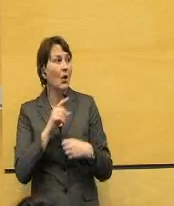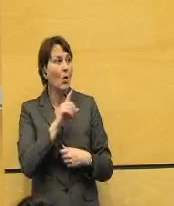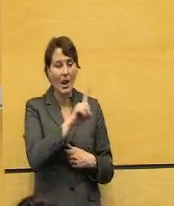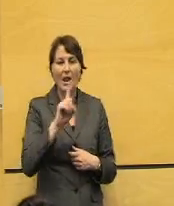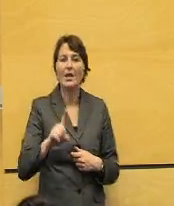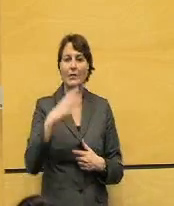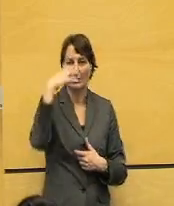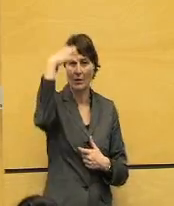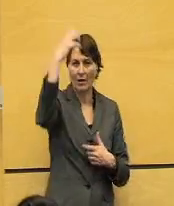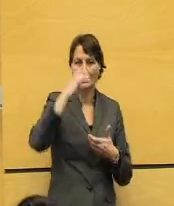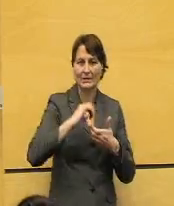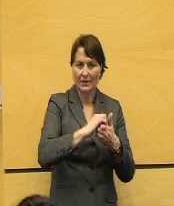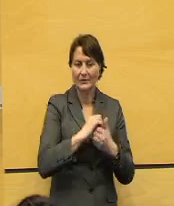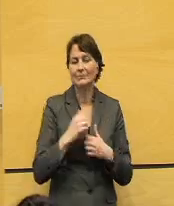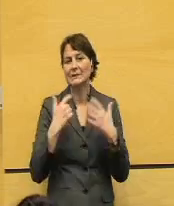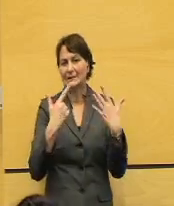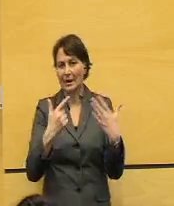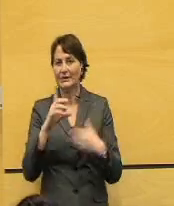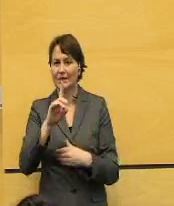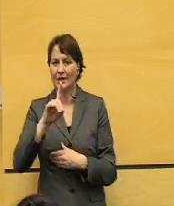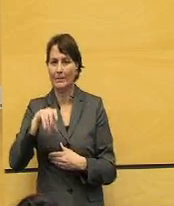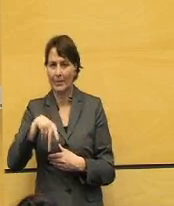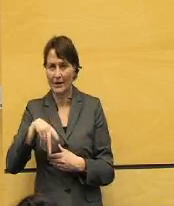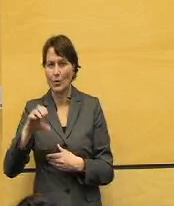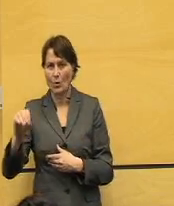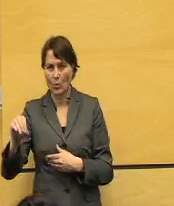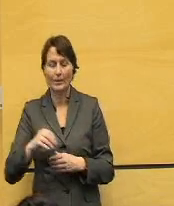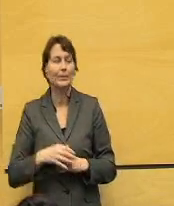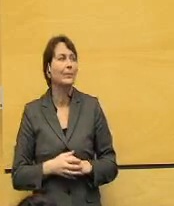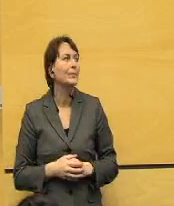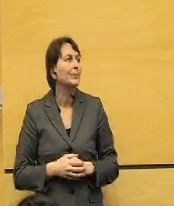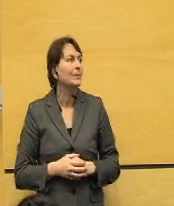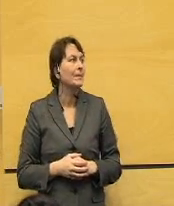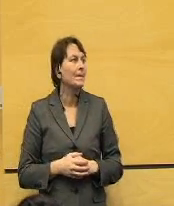experts are nominated by the Ministry of Social